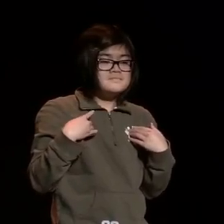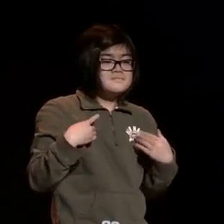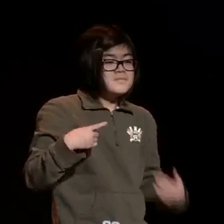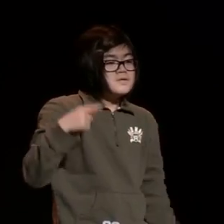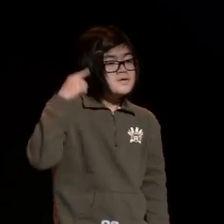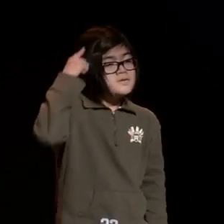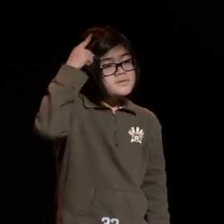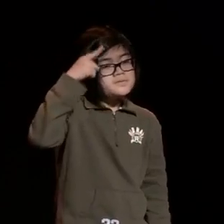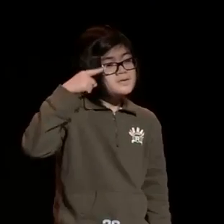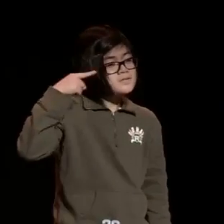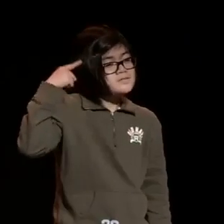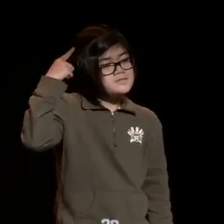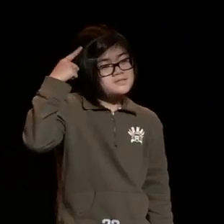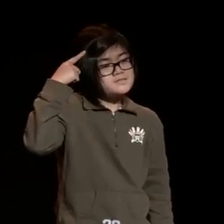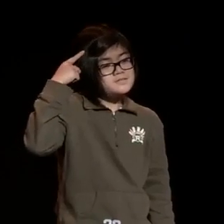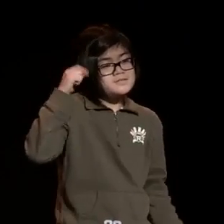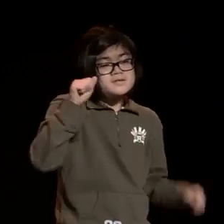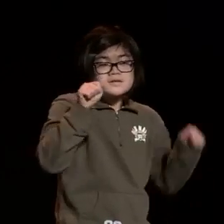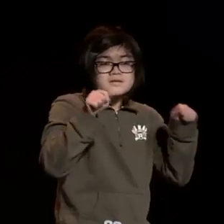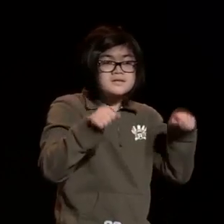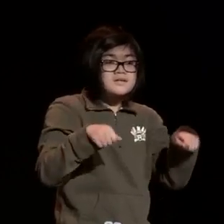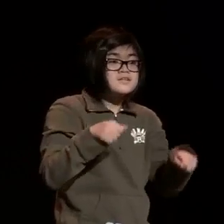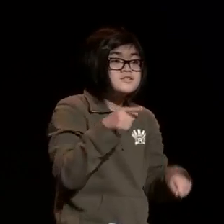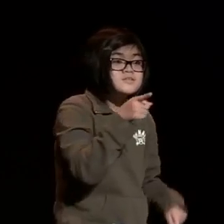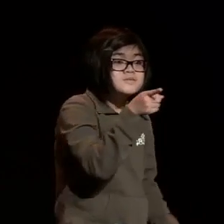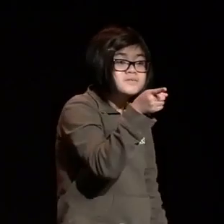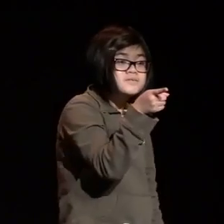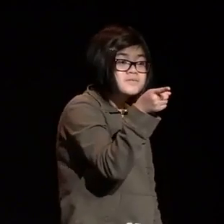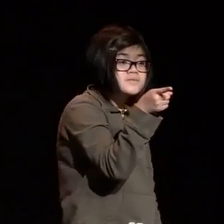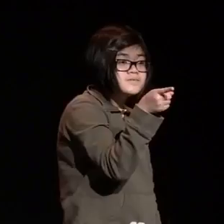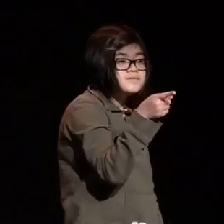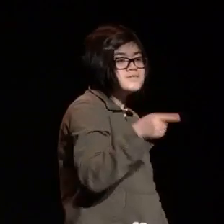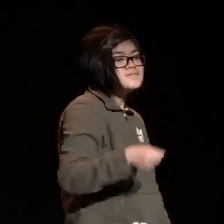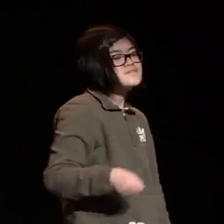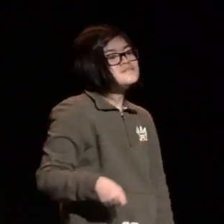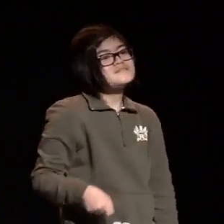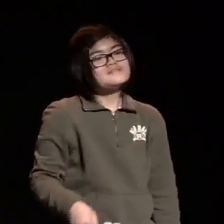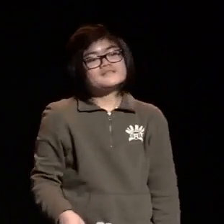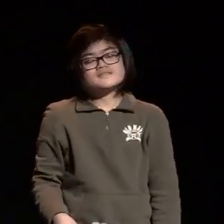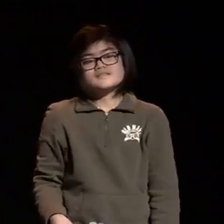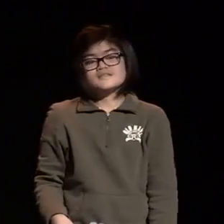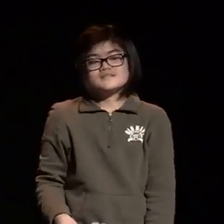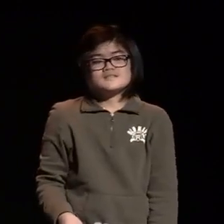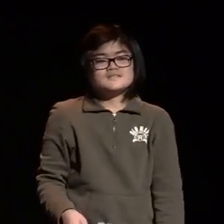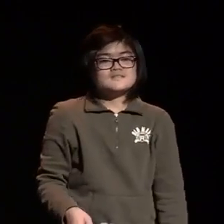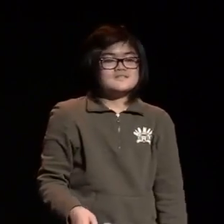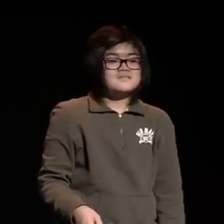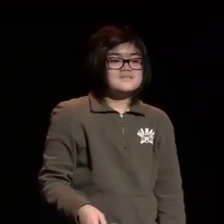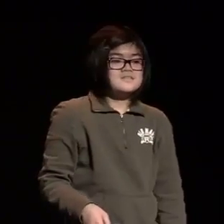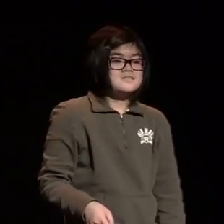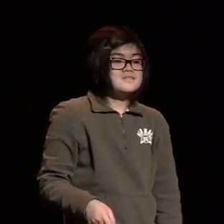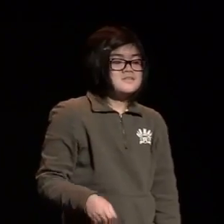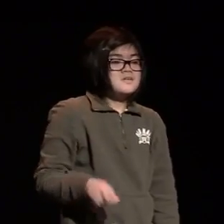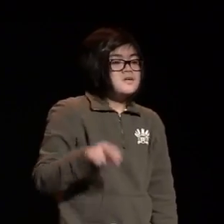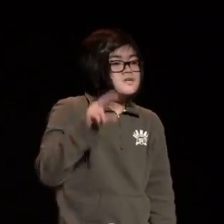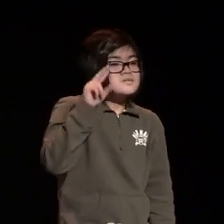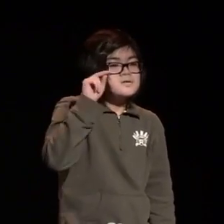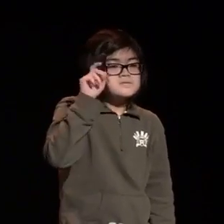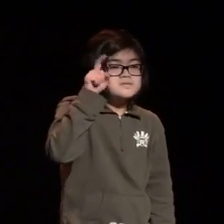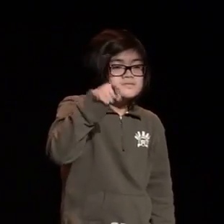I don't think